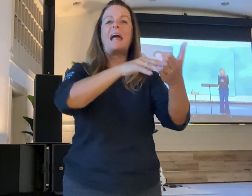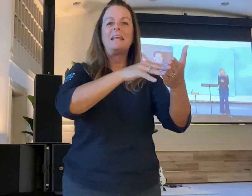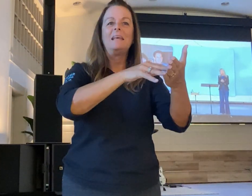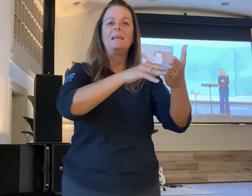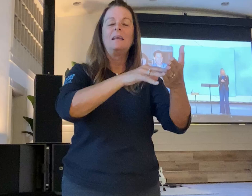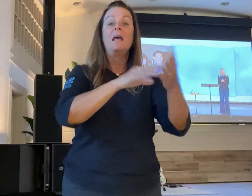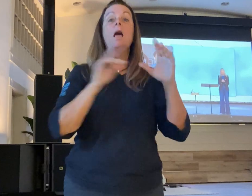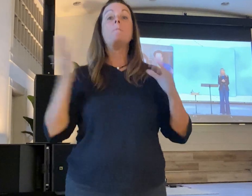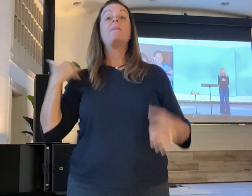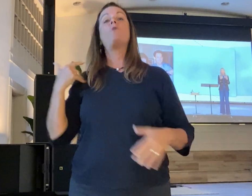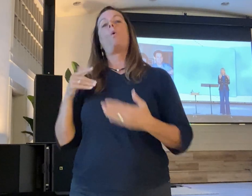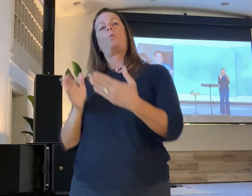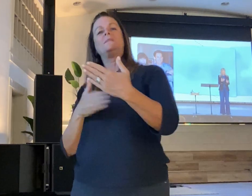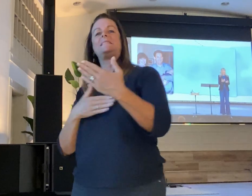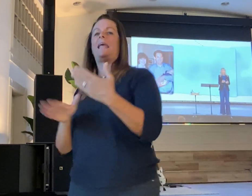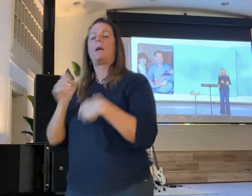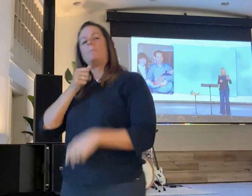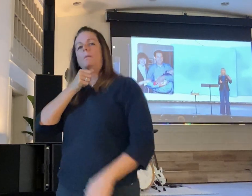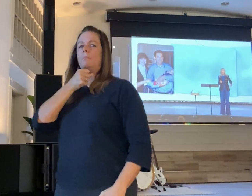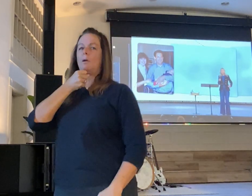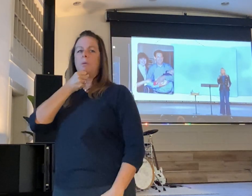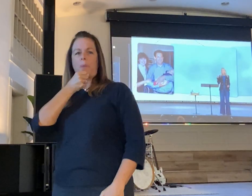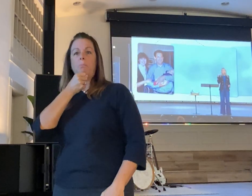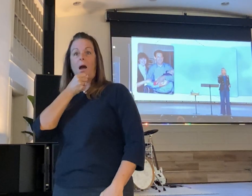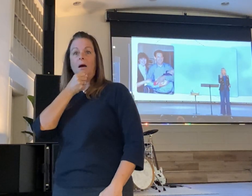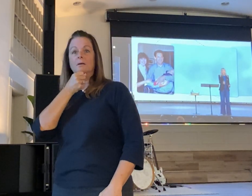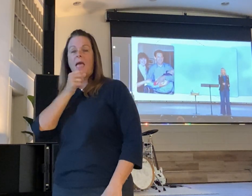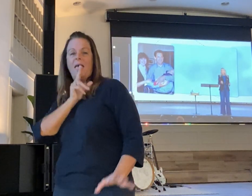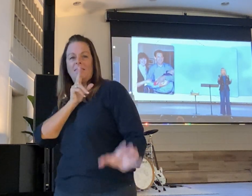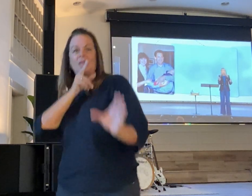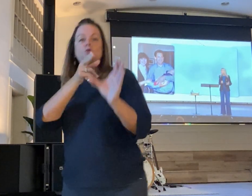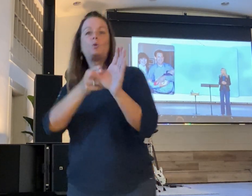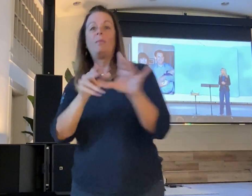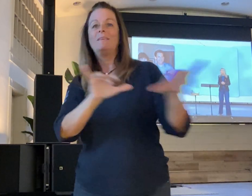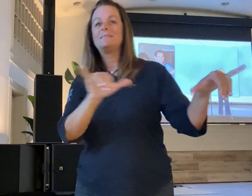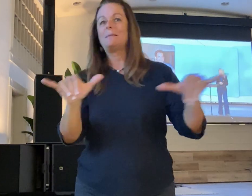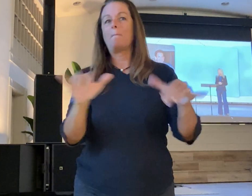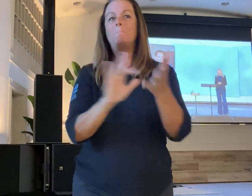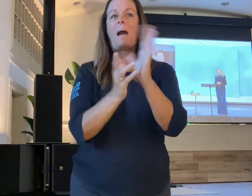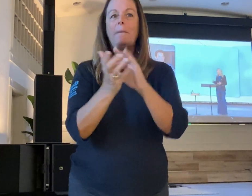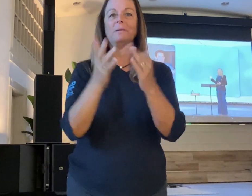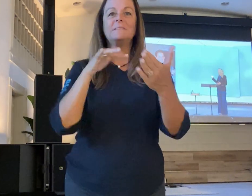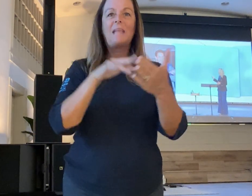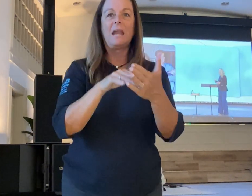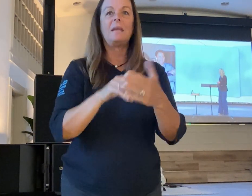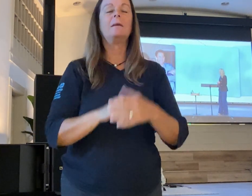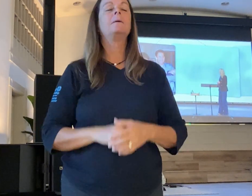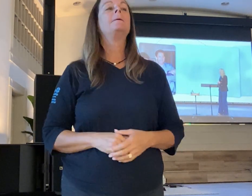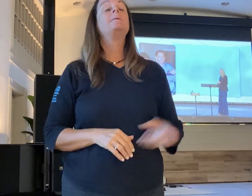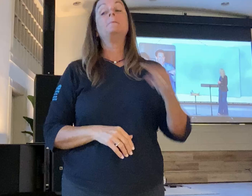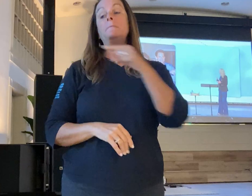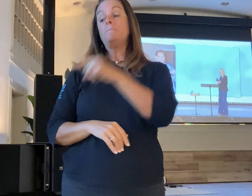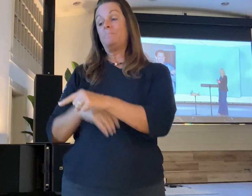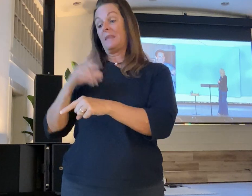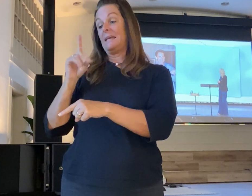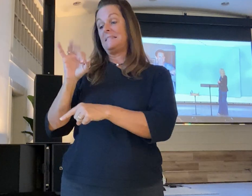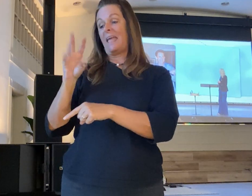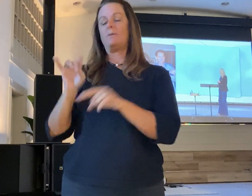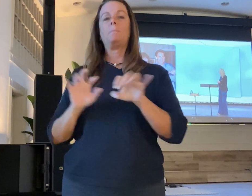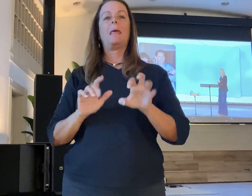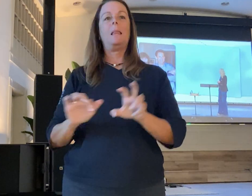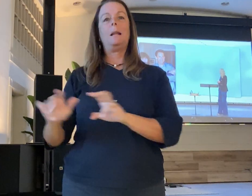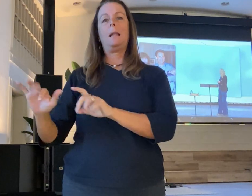part of our worship team, and we were like a legit group. We did Bible studies, we served together, and David was